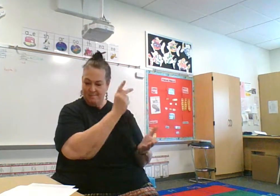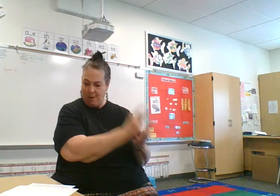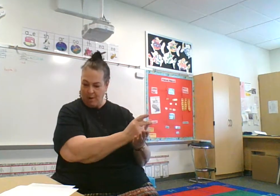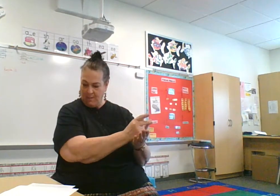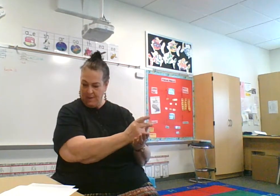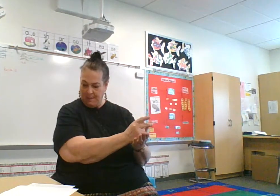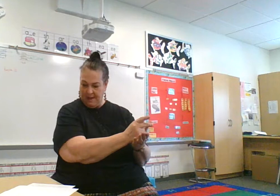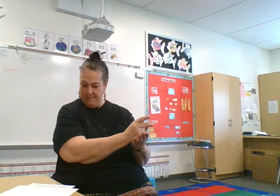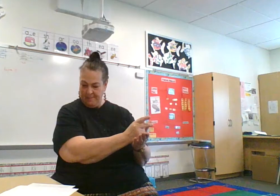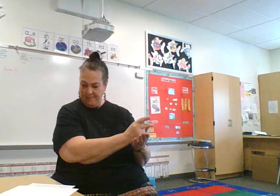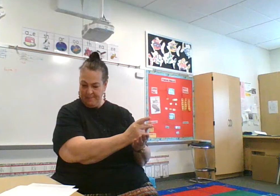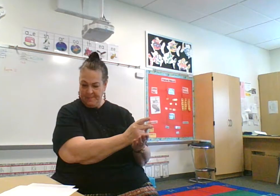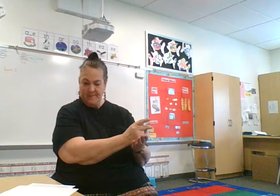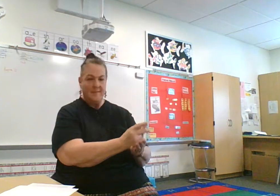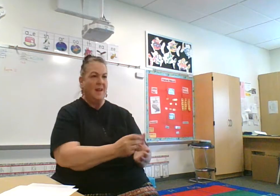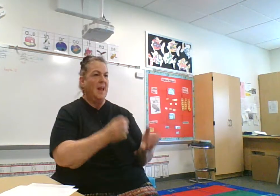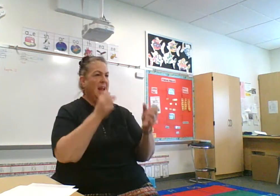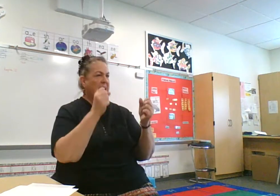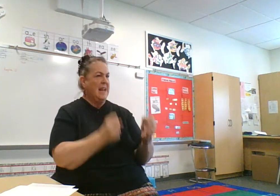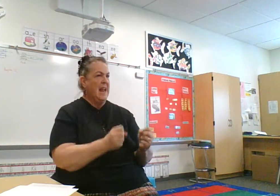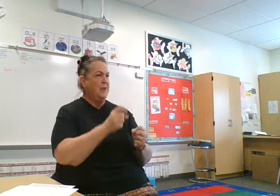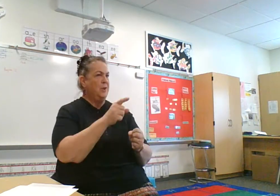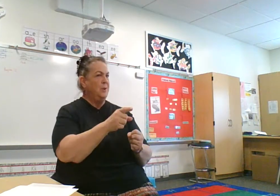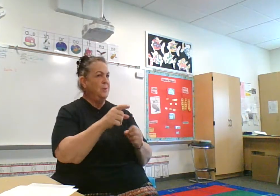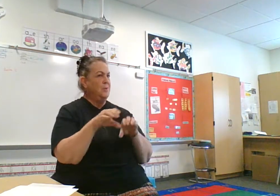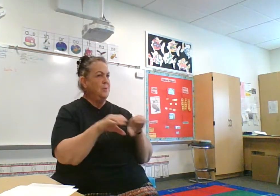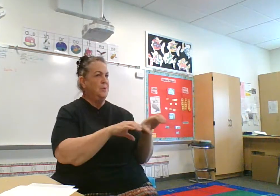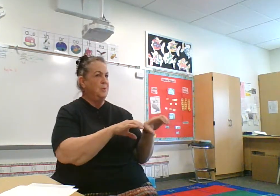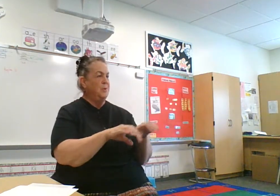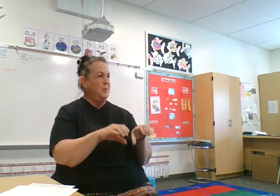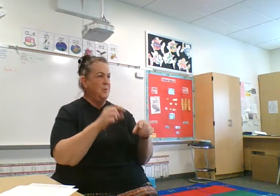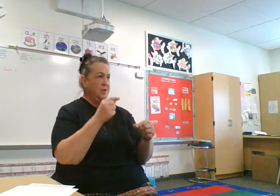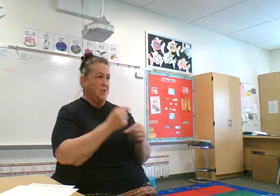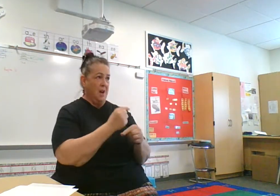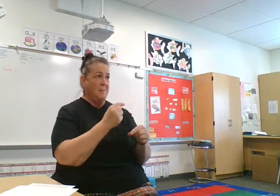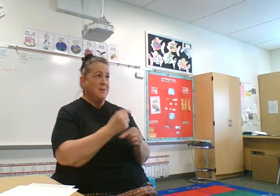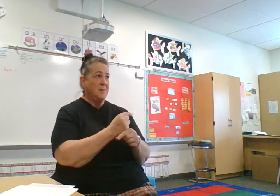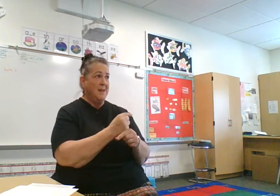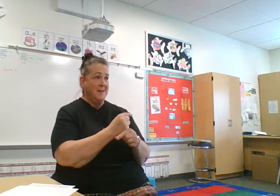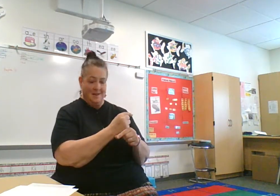Park with a P. Can you do geometry?